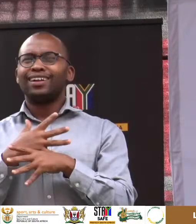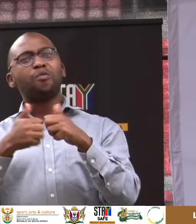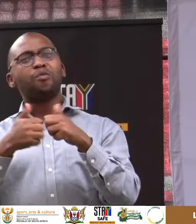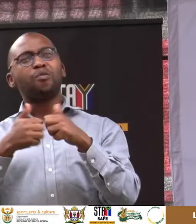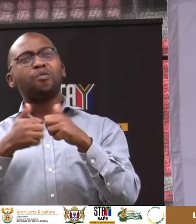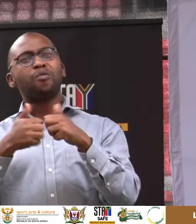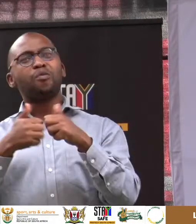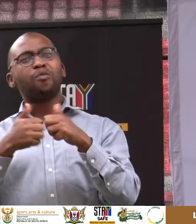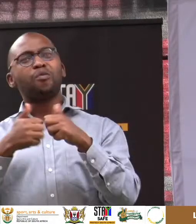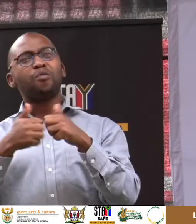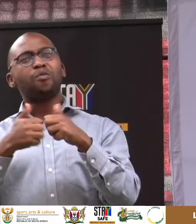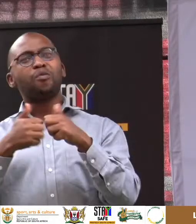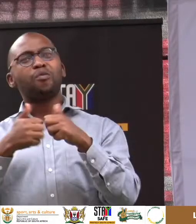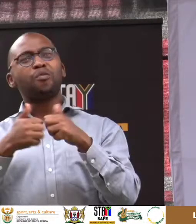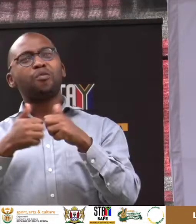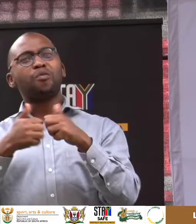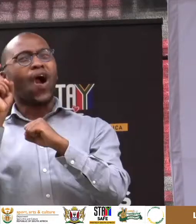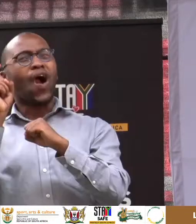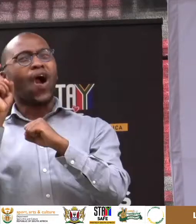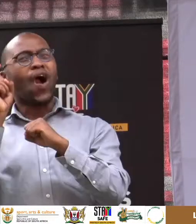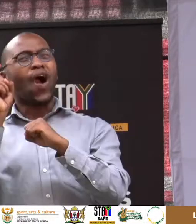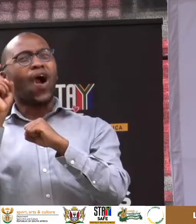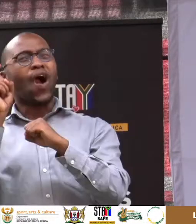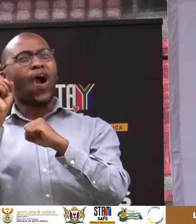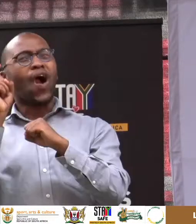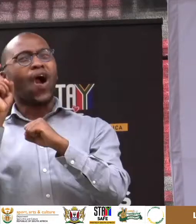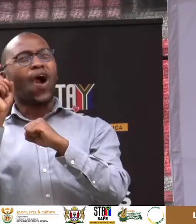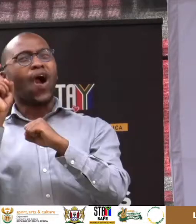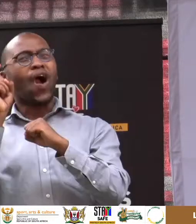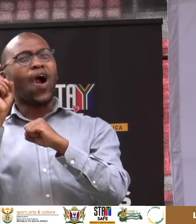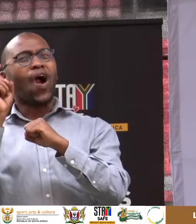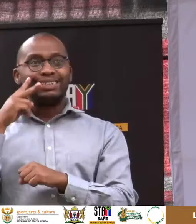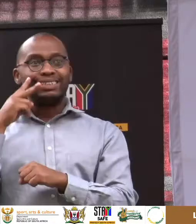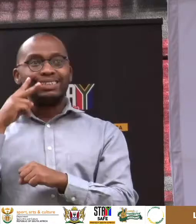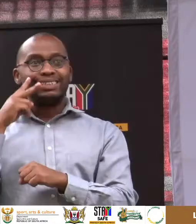Kodwa ke basiqhuba kakuhle man Nyambo sabafana bafana.